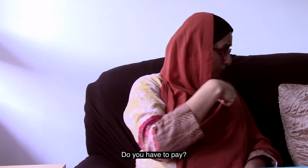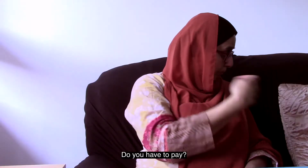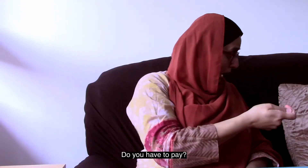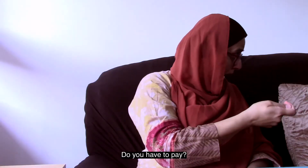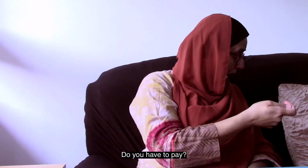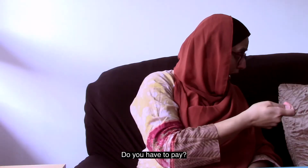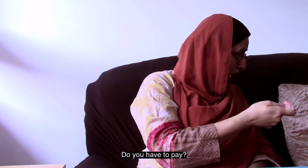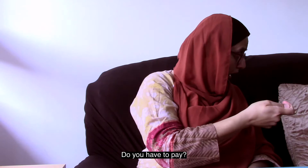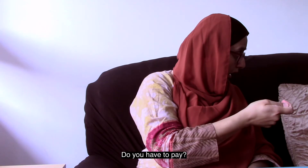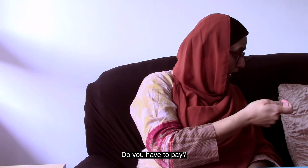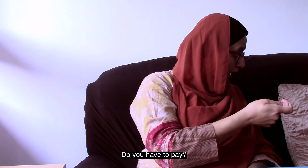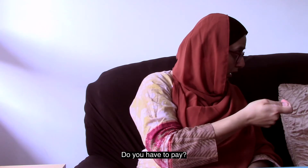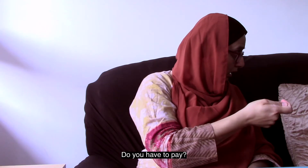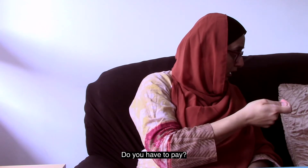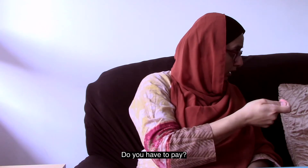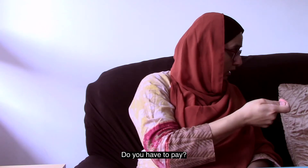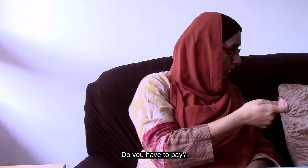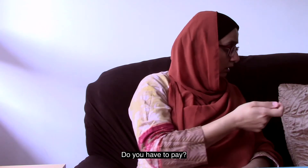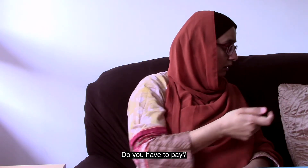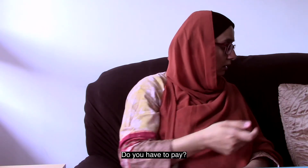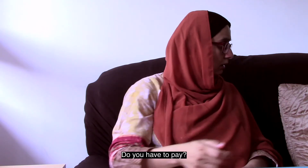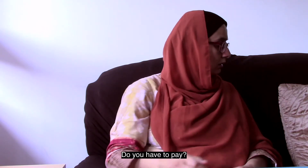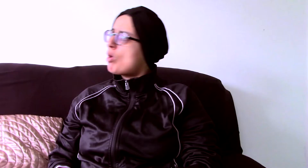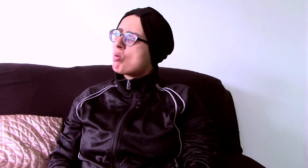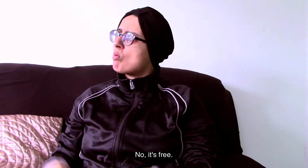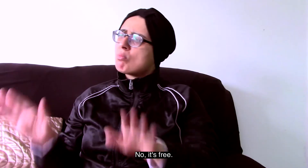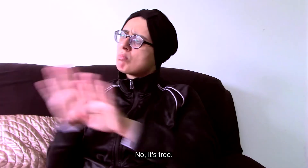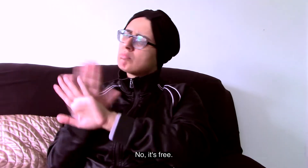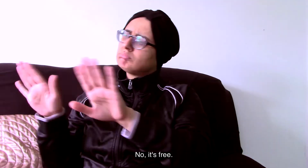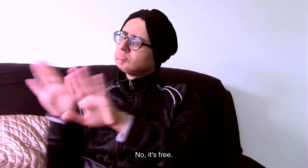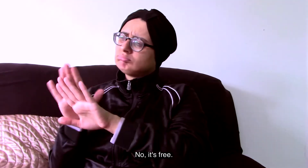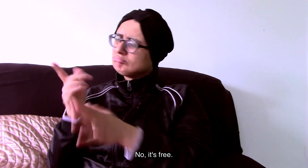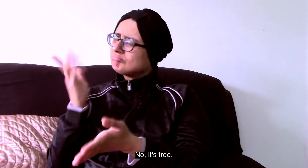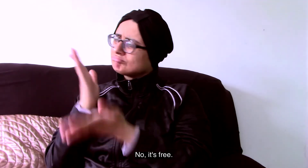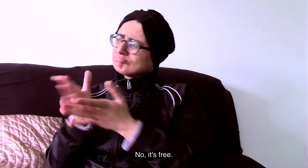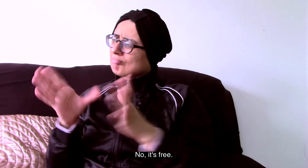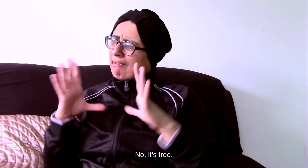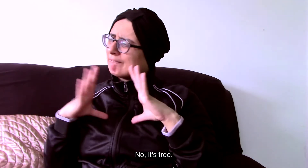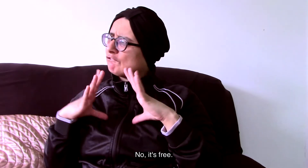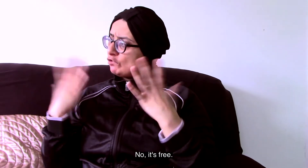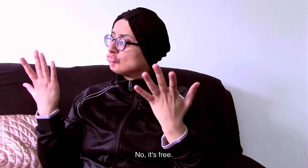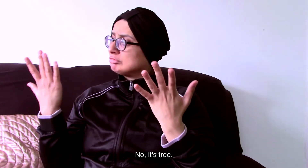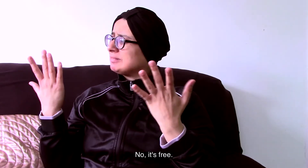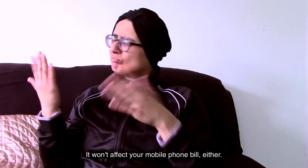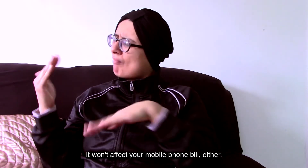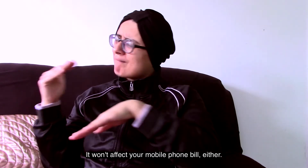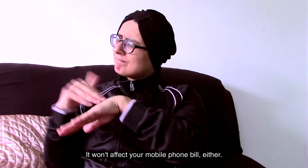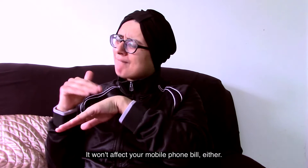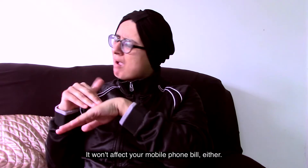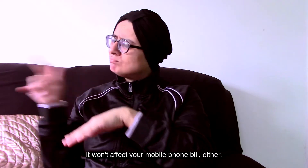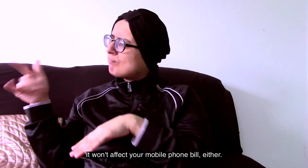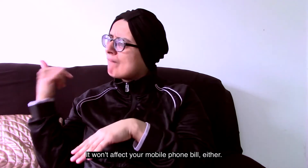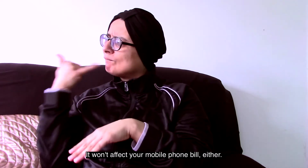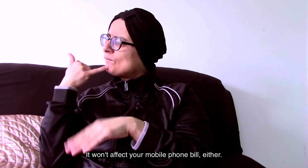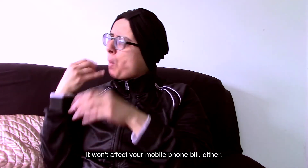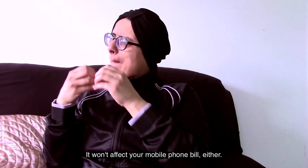Do you have to pay? No, it's free. It won't affect your mobile phone bill